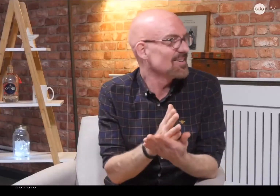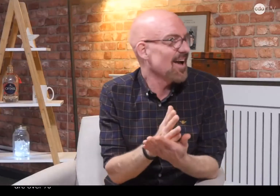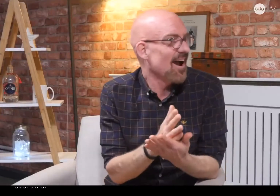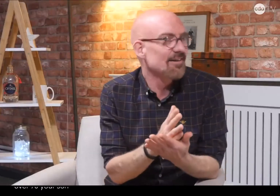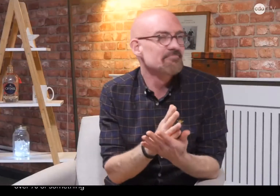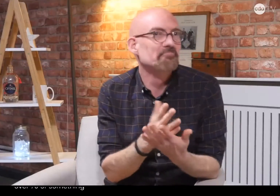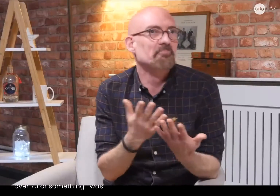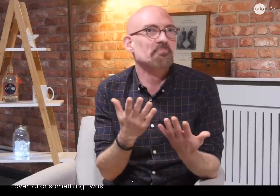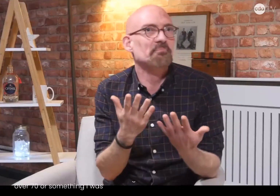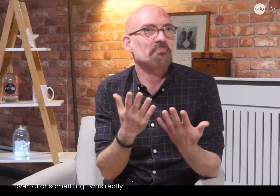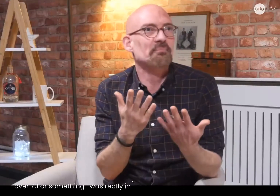amazed.